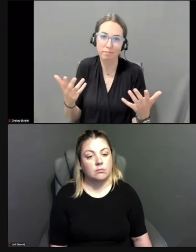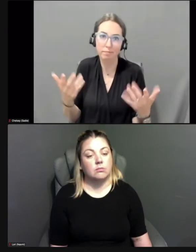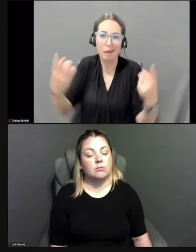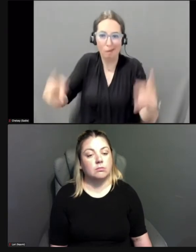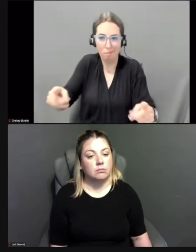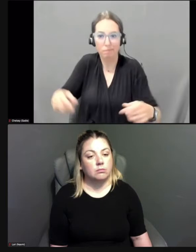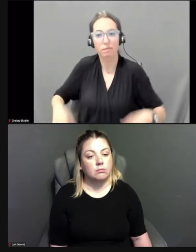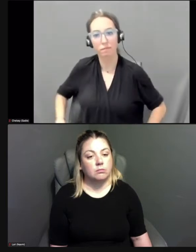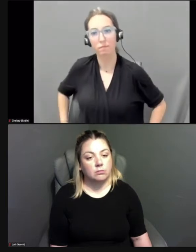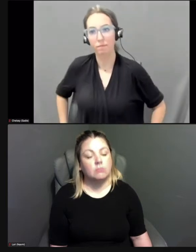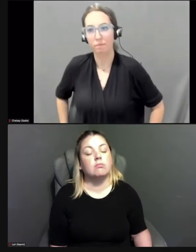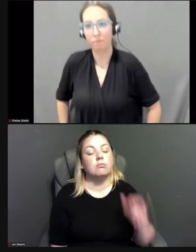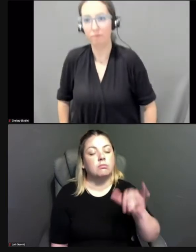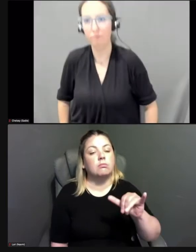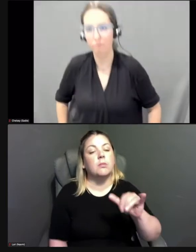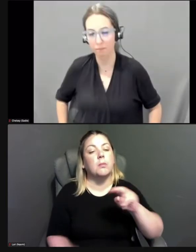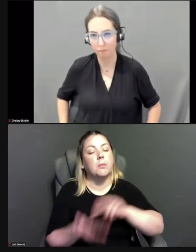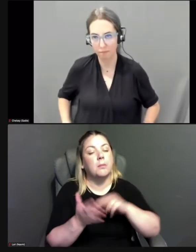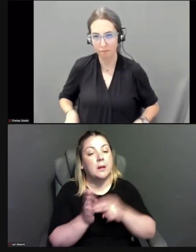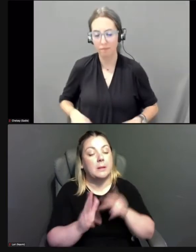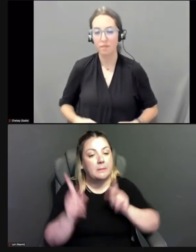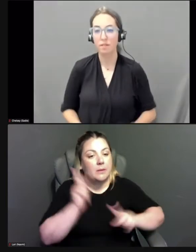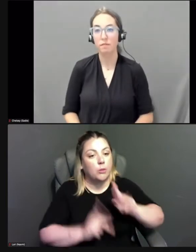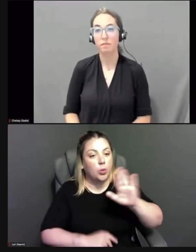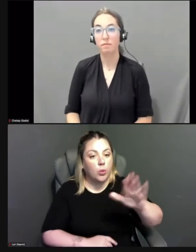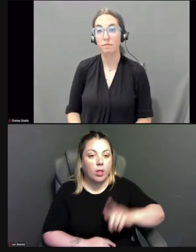intentional exercisers in your life.